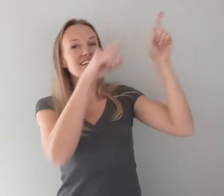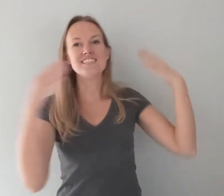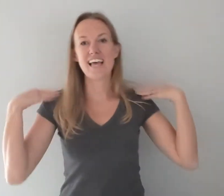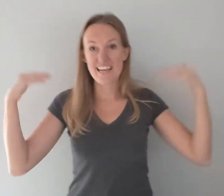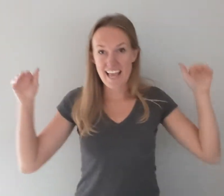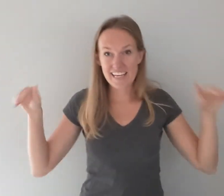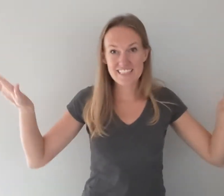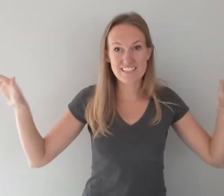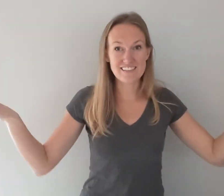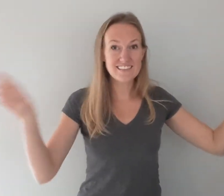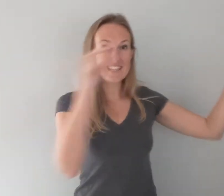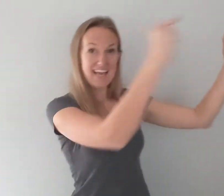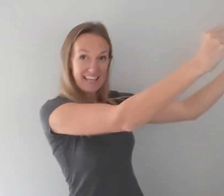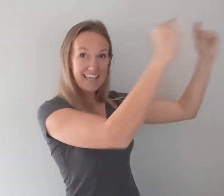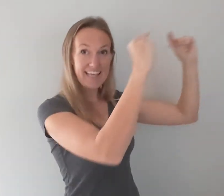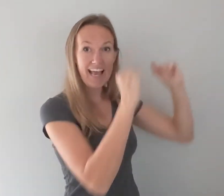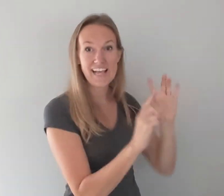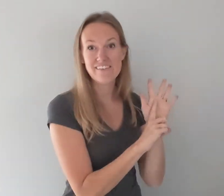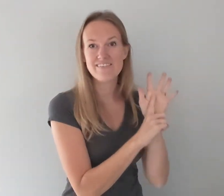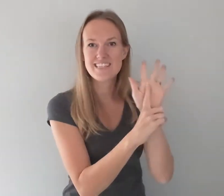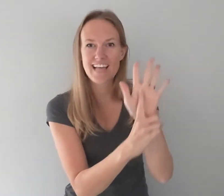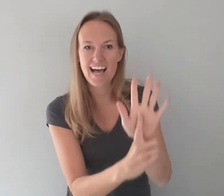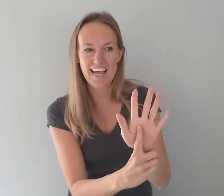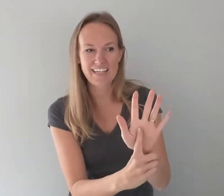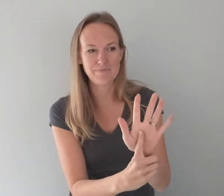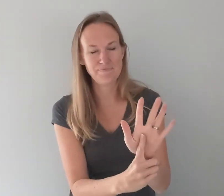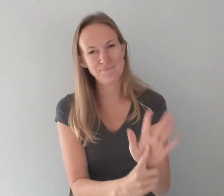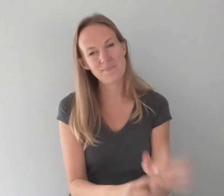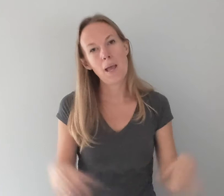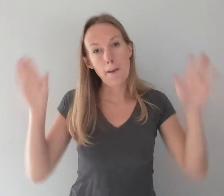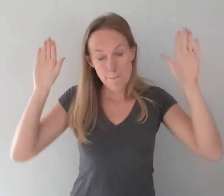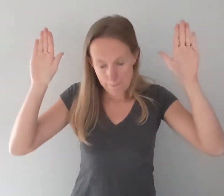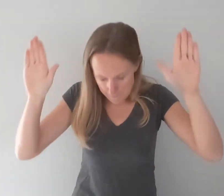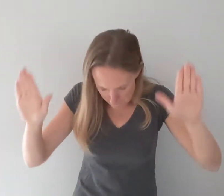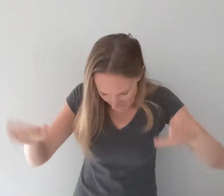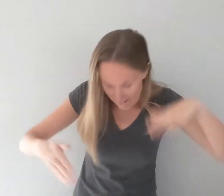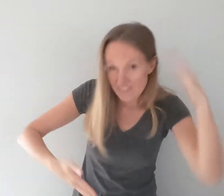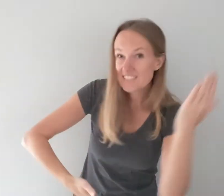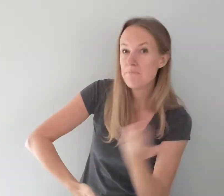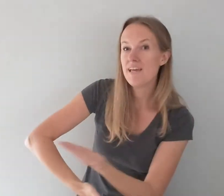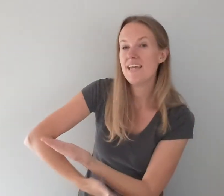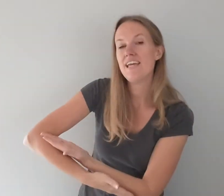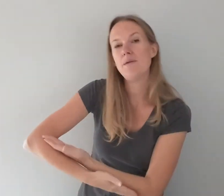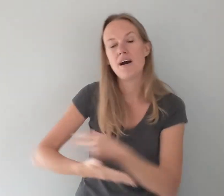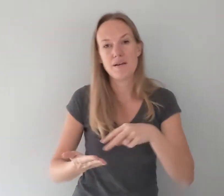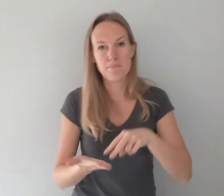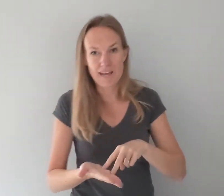stars and angels gave the sign. Bow to babe on